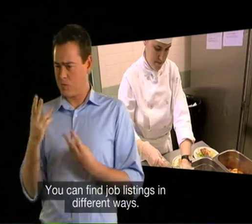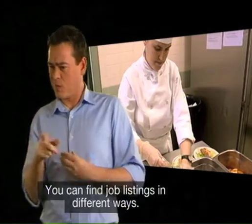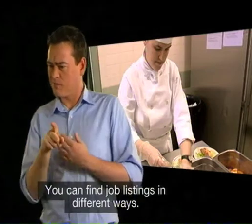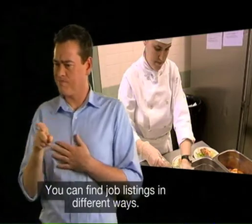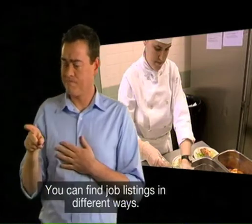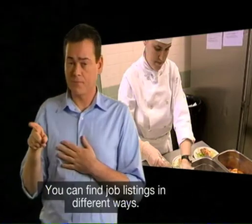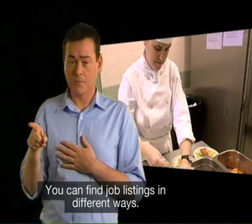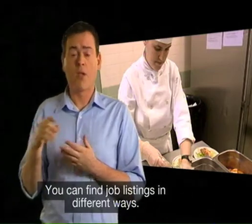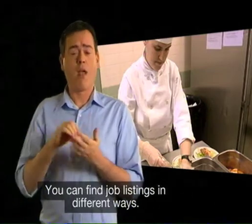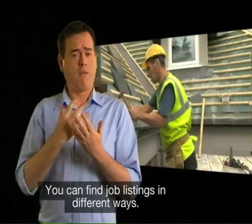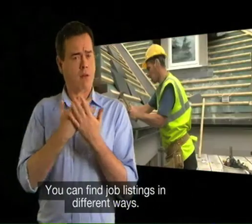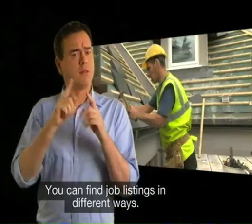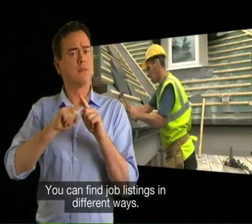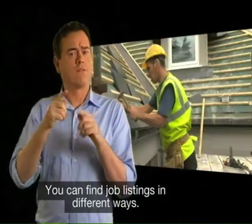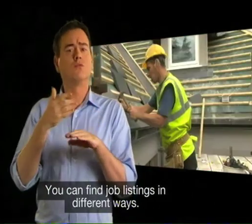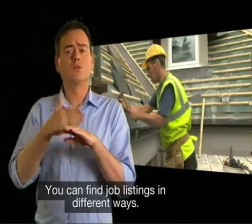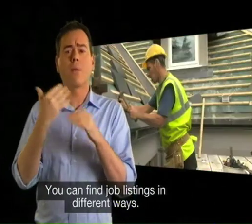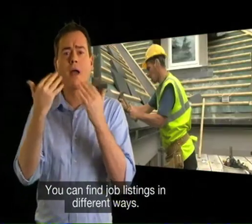You can find job listings in different ways.